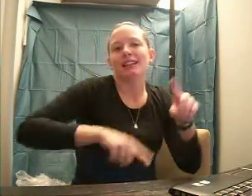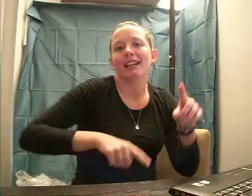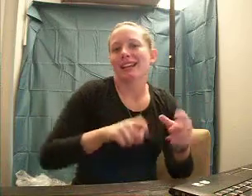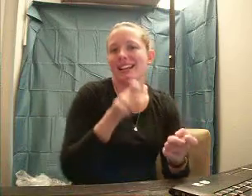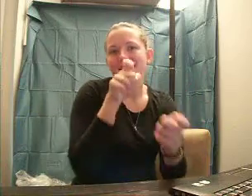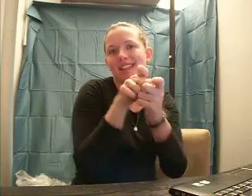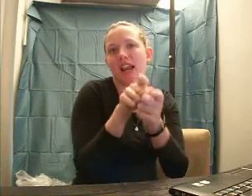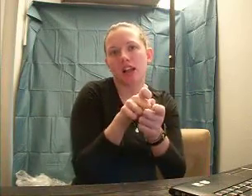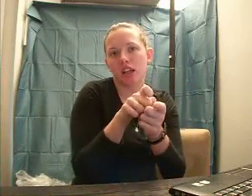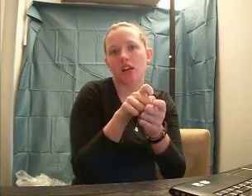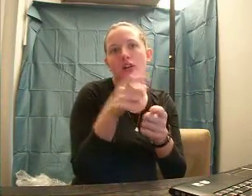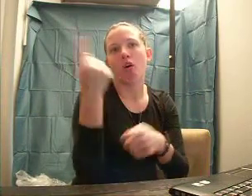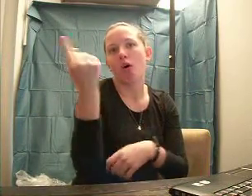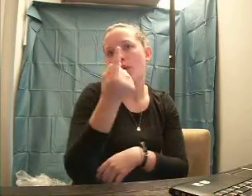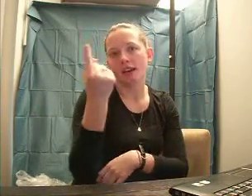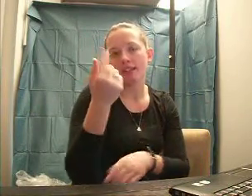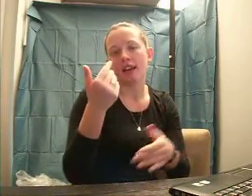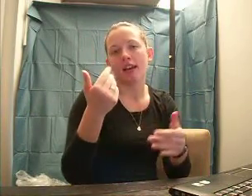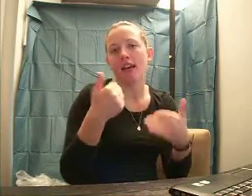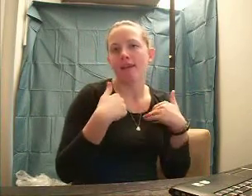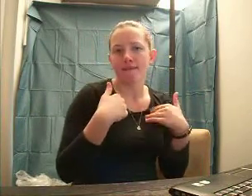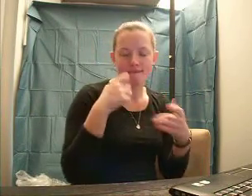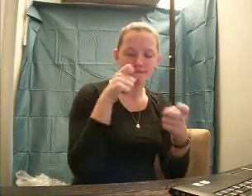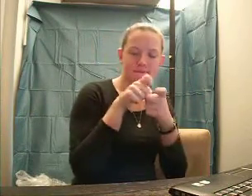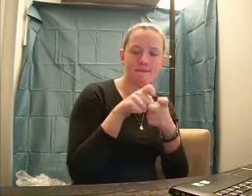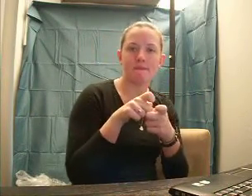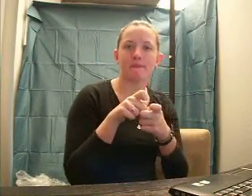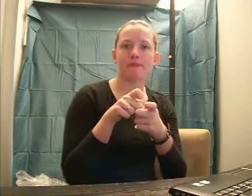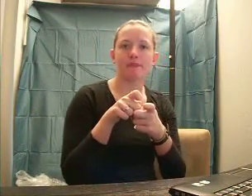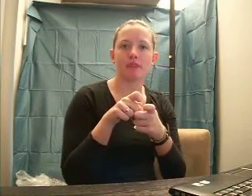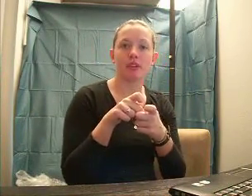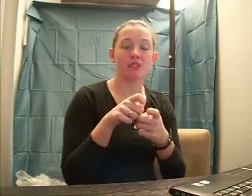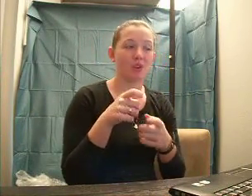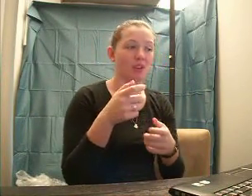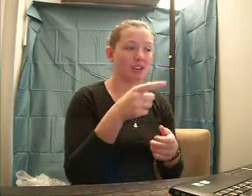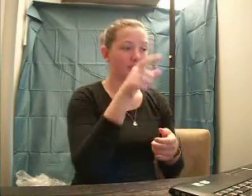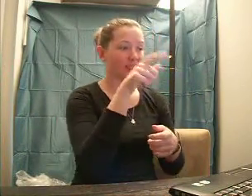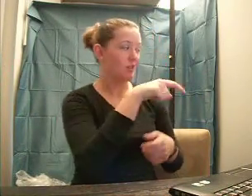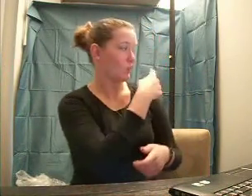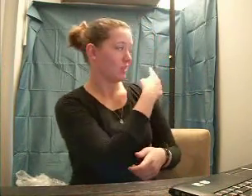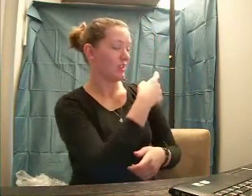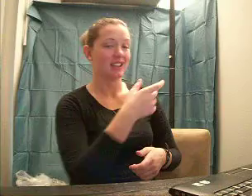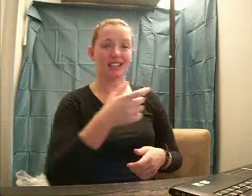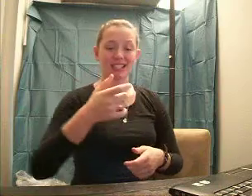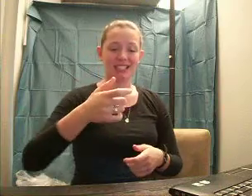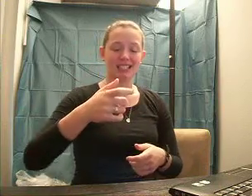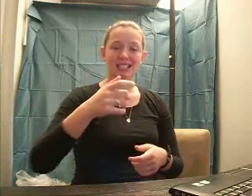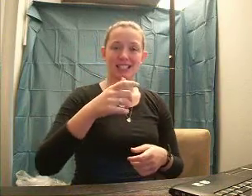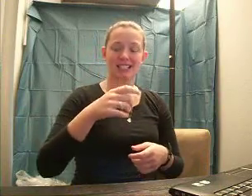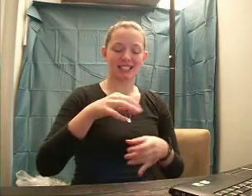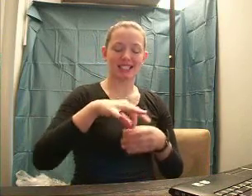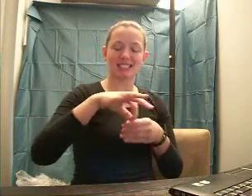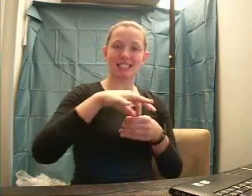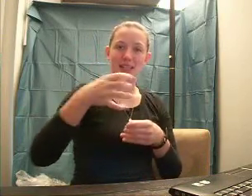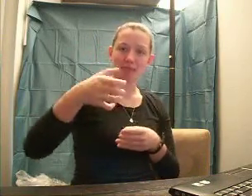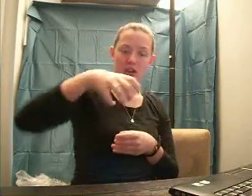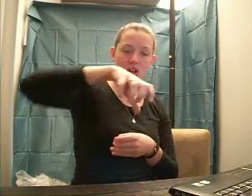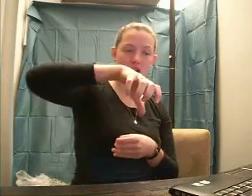the outside world or task is both ambiguous and variable. The teapot could be full, it could be empty, it changes over time. So we work in a whole